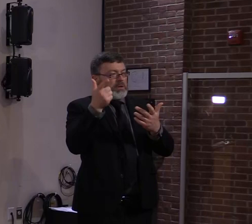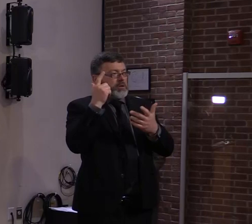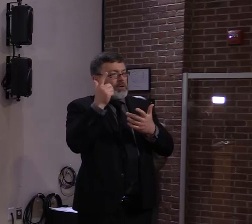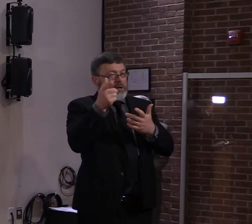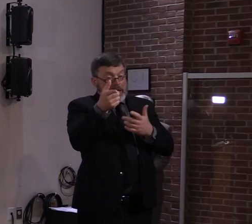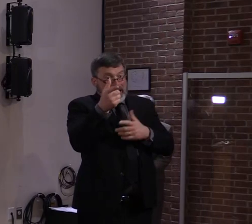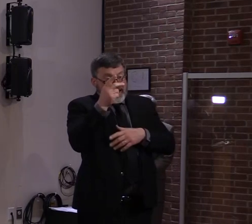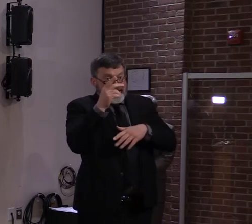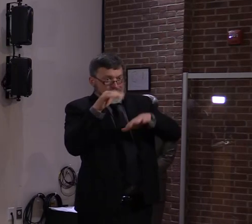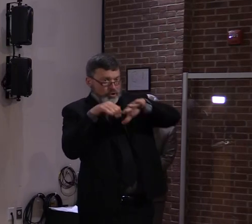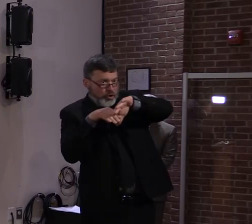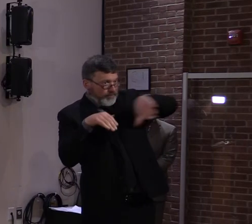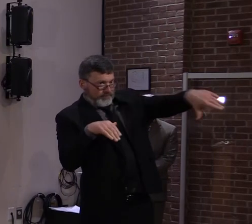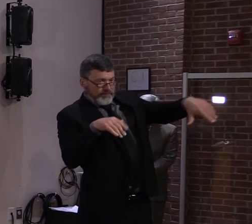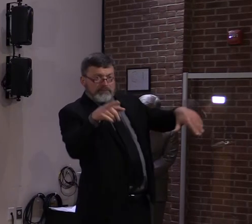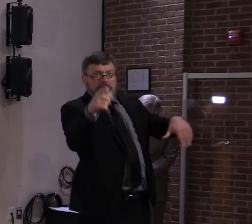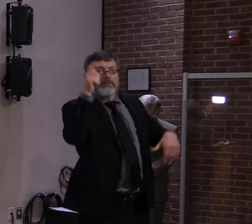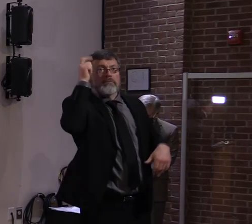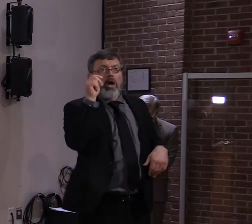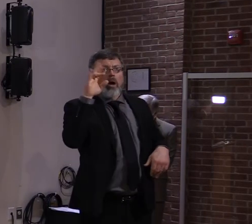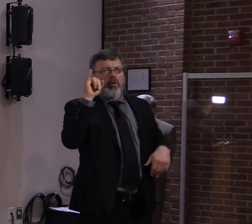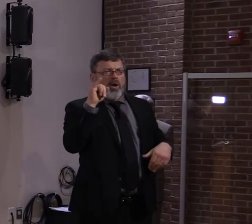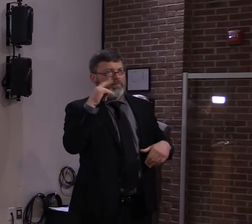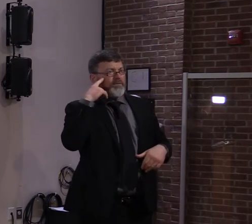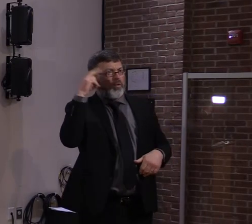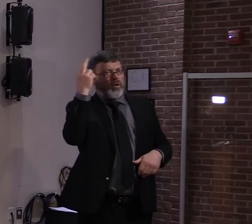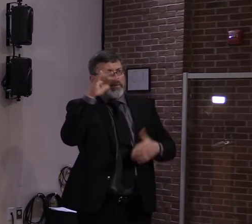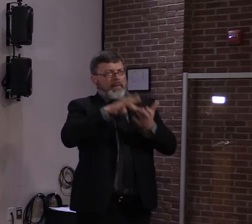You are correct, Governor.